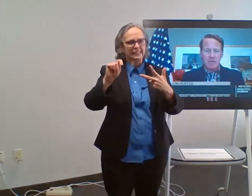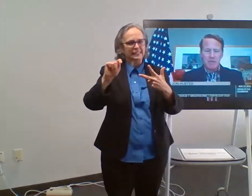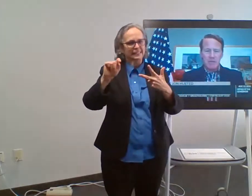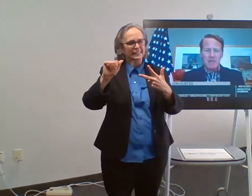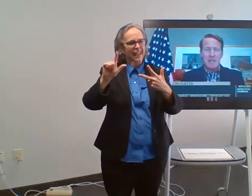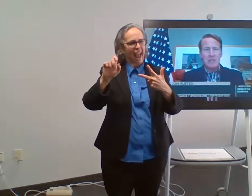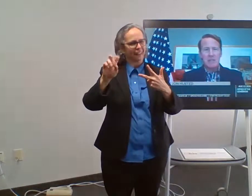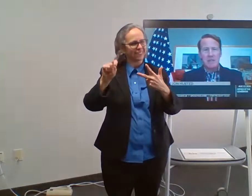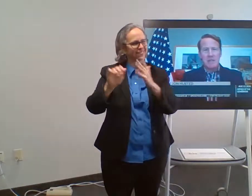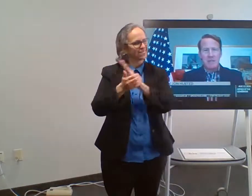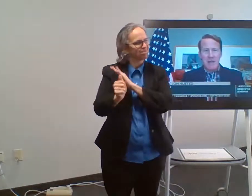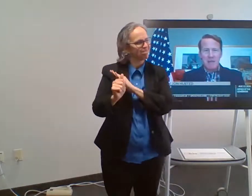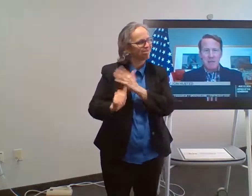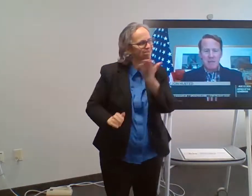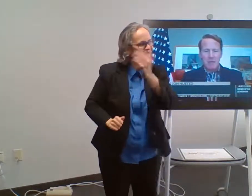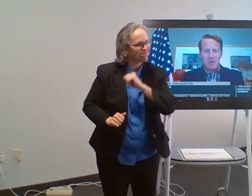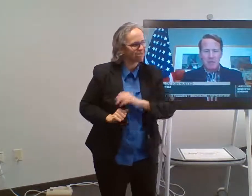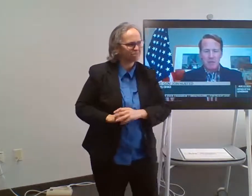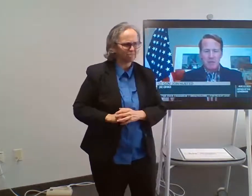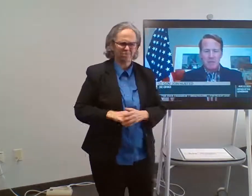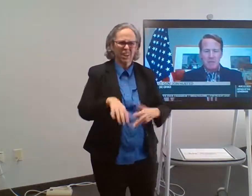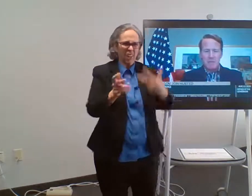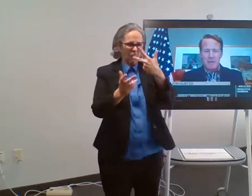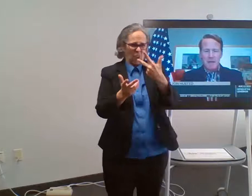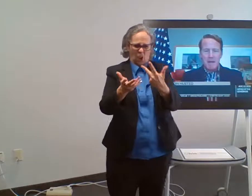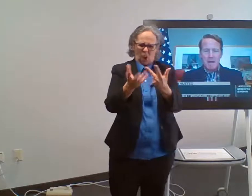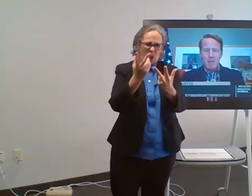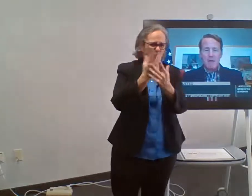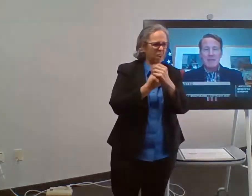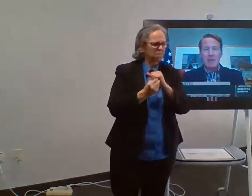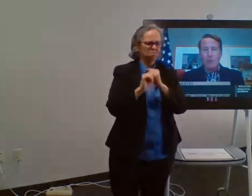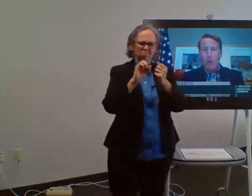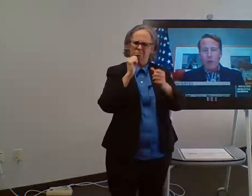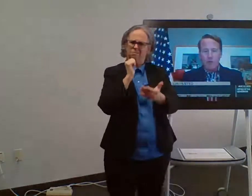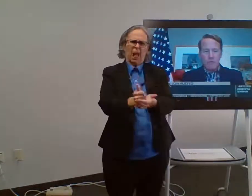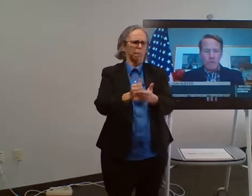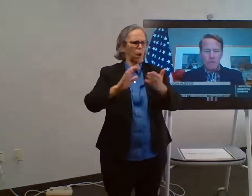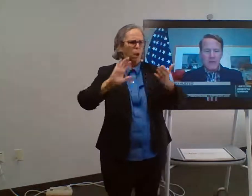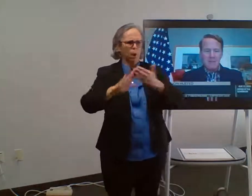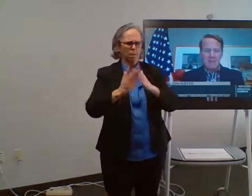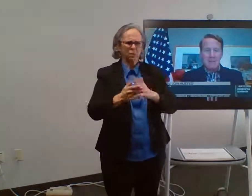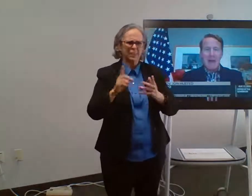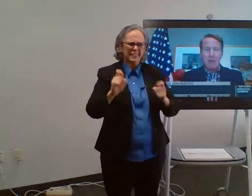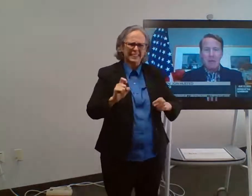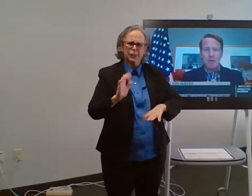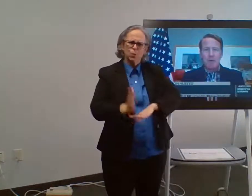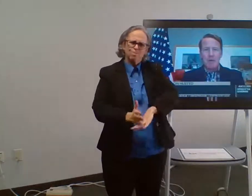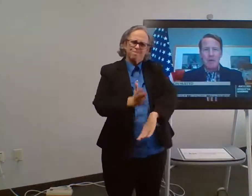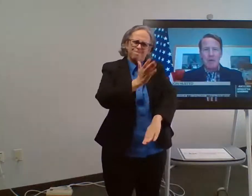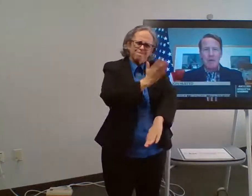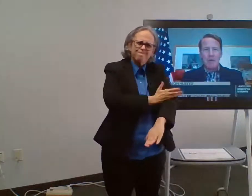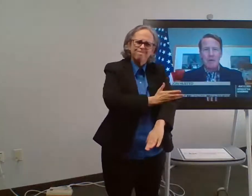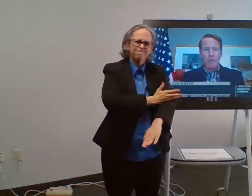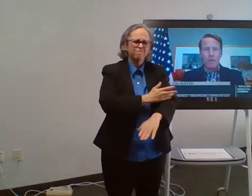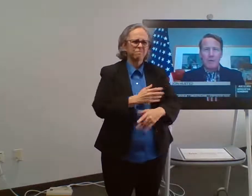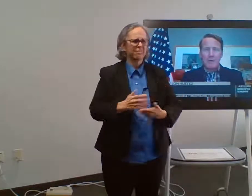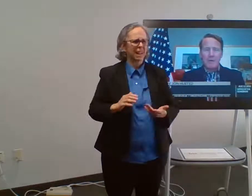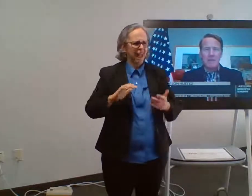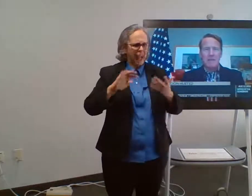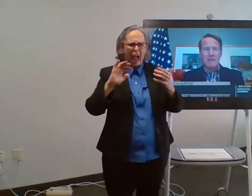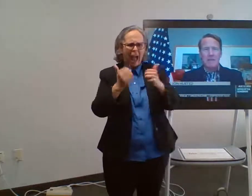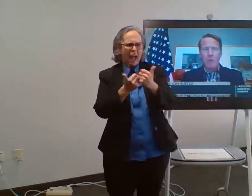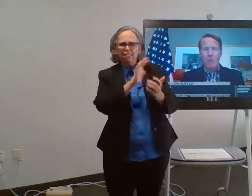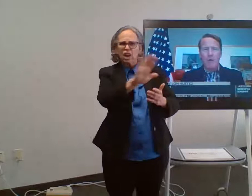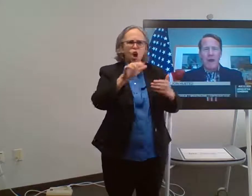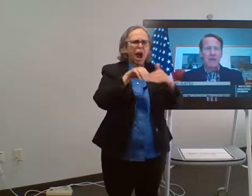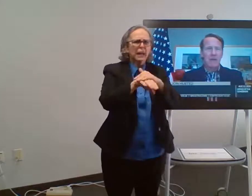it's particularly acute in the African American community. We need to do more to improve access to capital, working